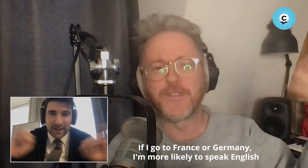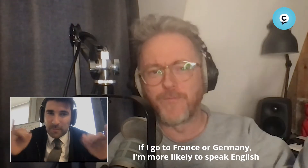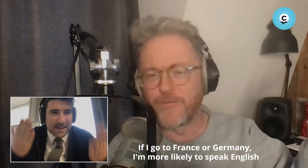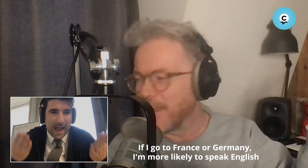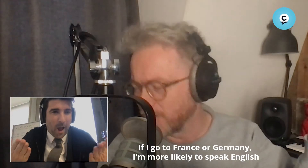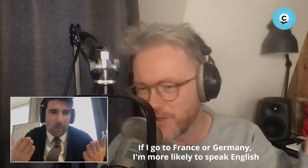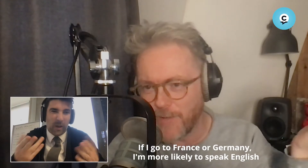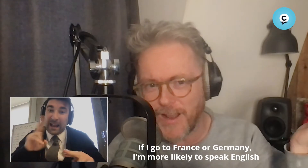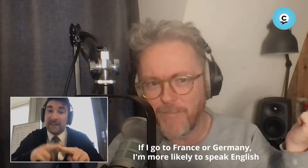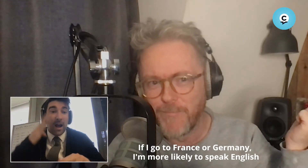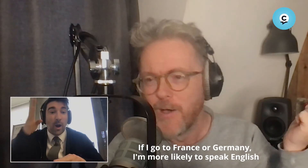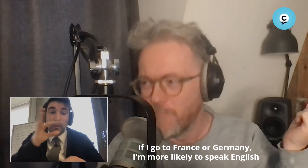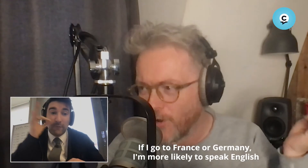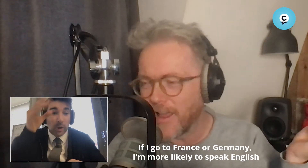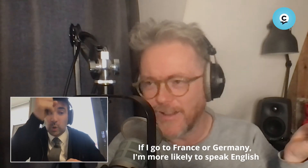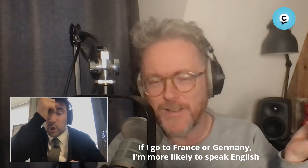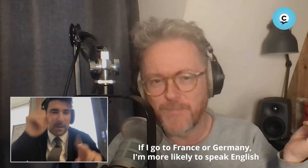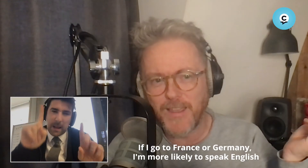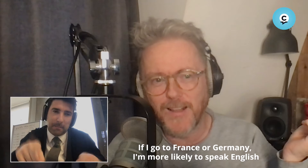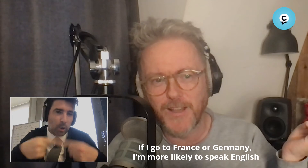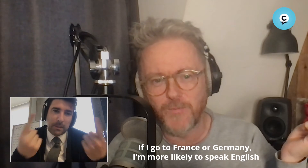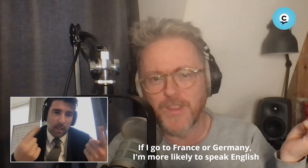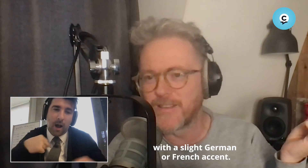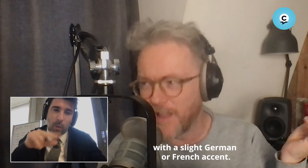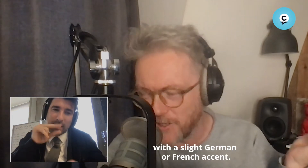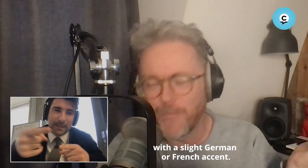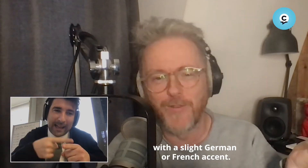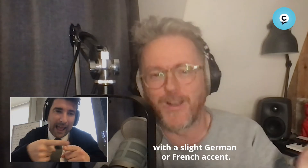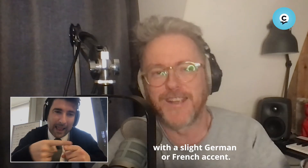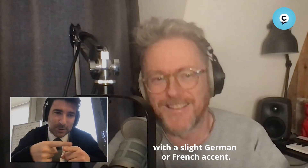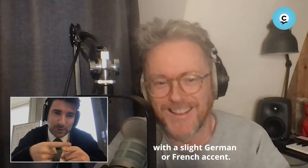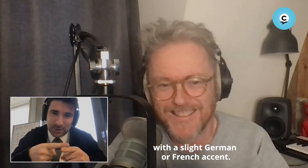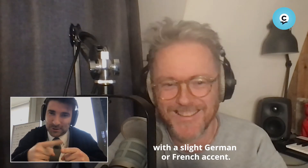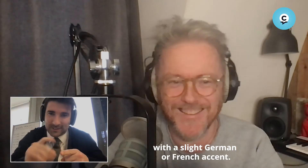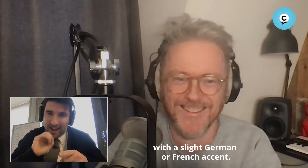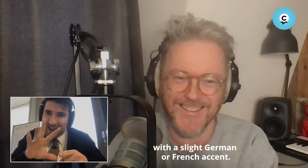to France or Germany, I'm more likely to speak English with a slight German or French accent.